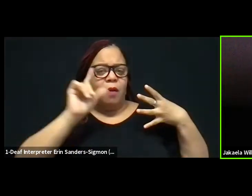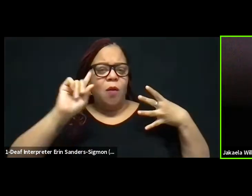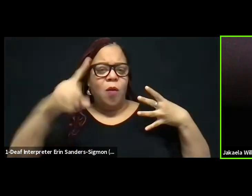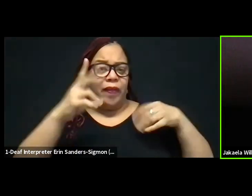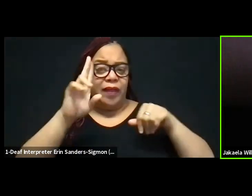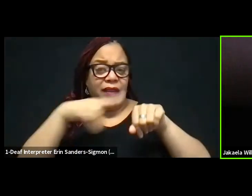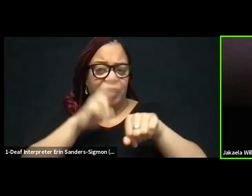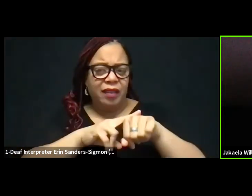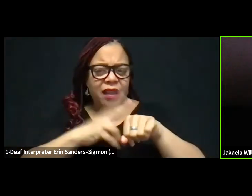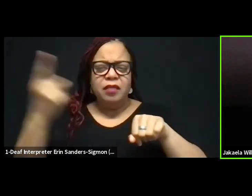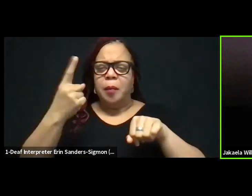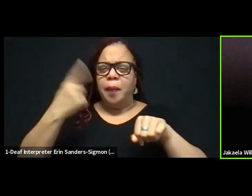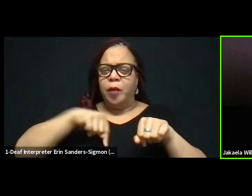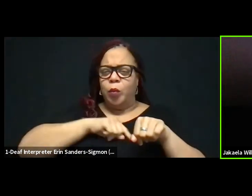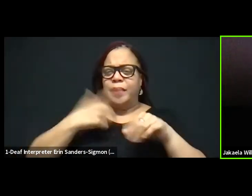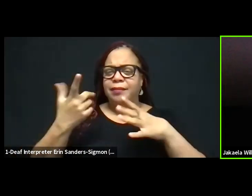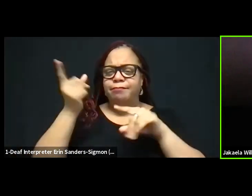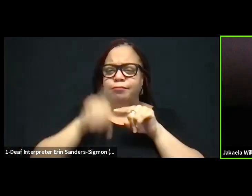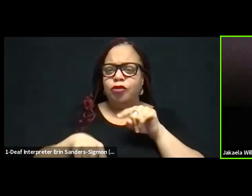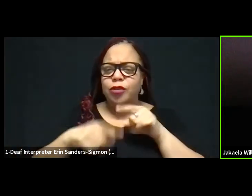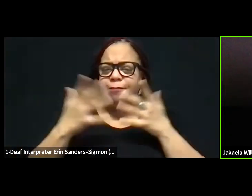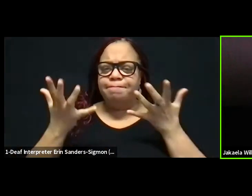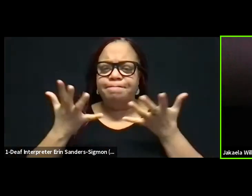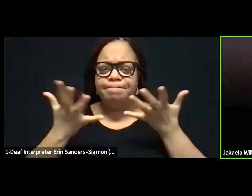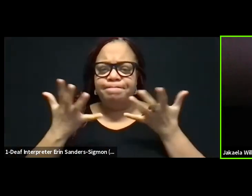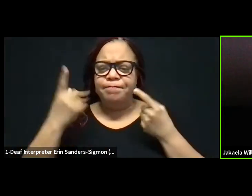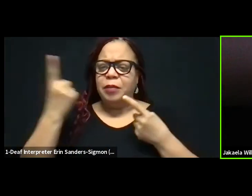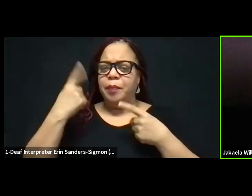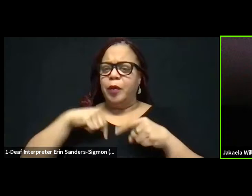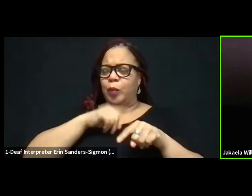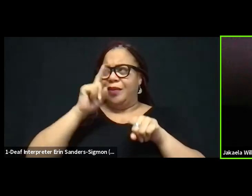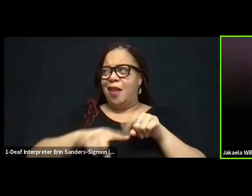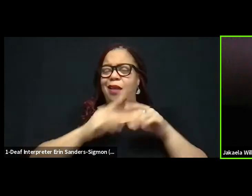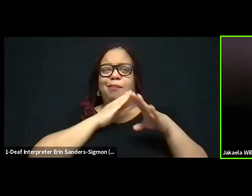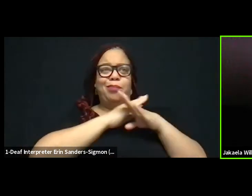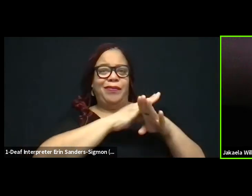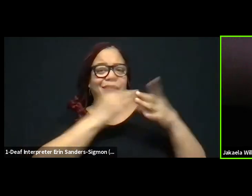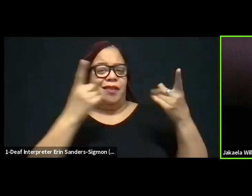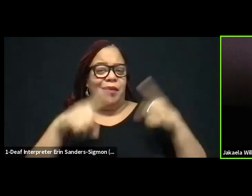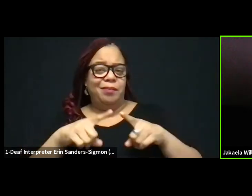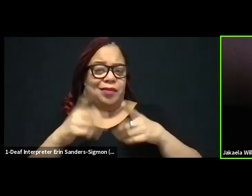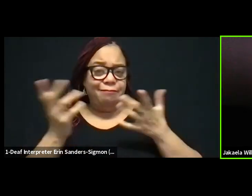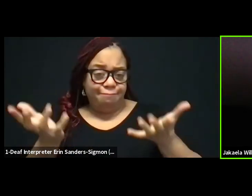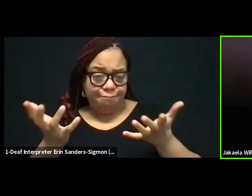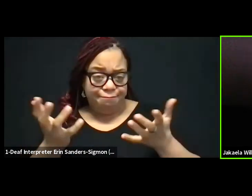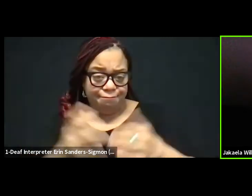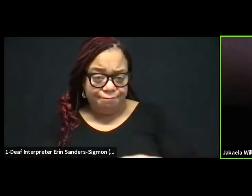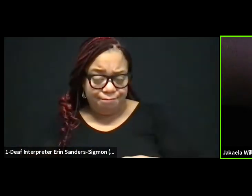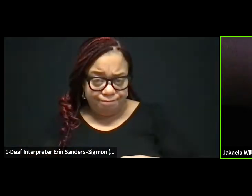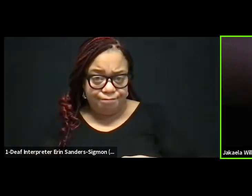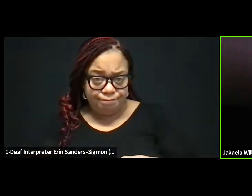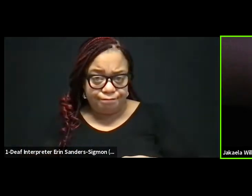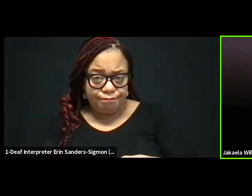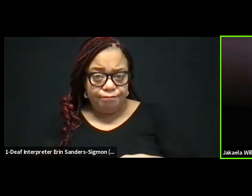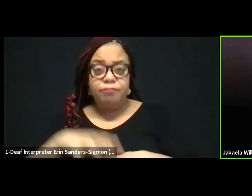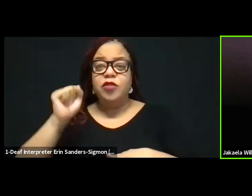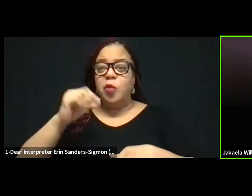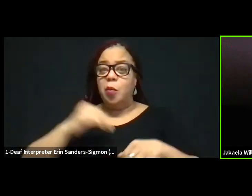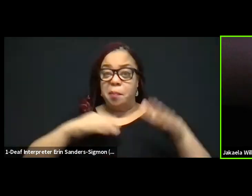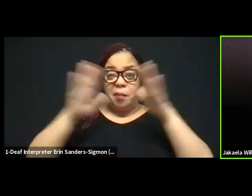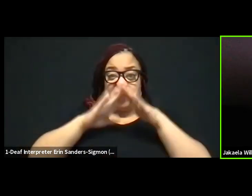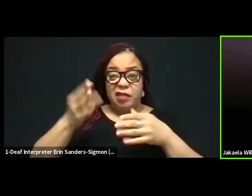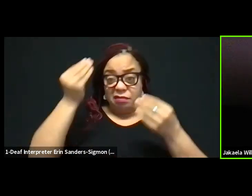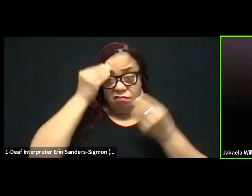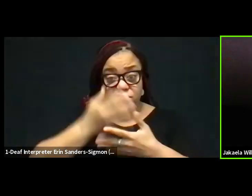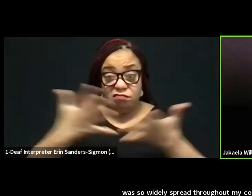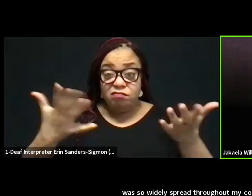to believe that since incarceration was so widely spread throughout my community, that it was something in itself that we had